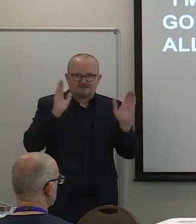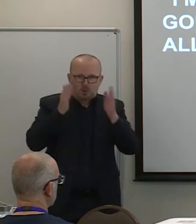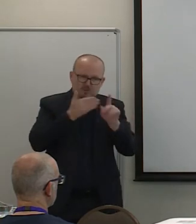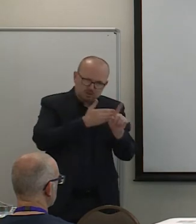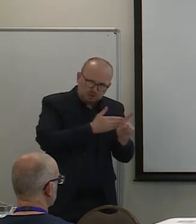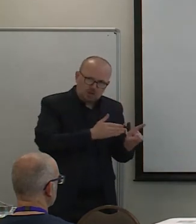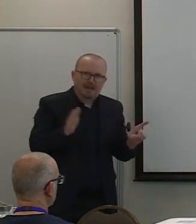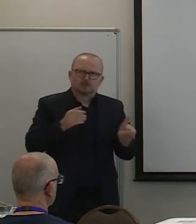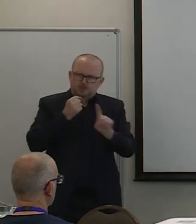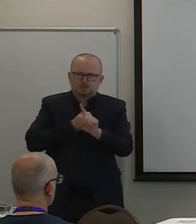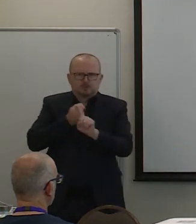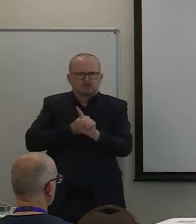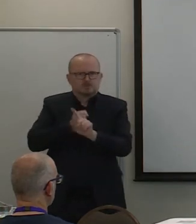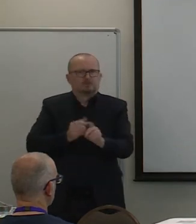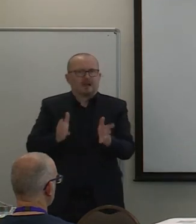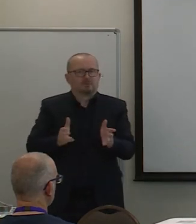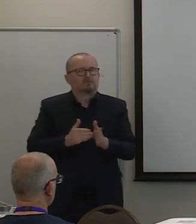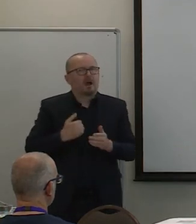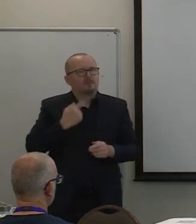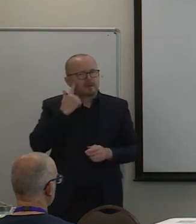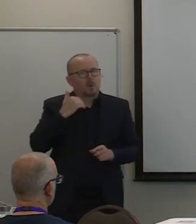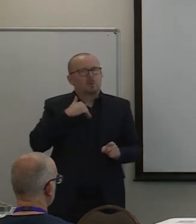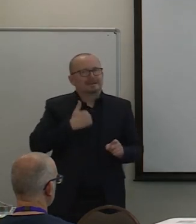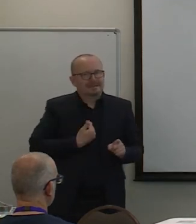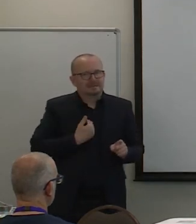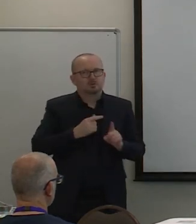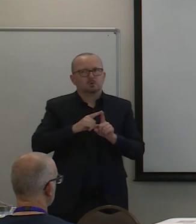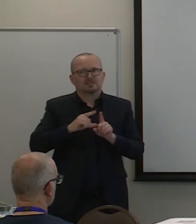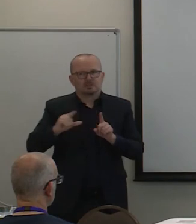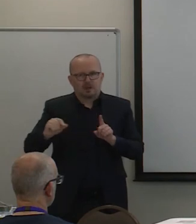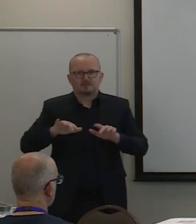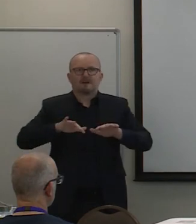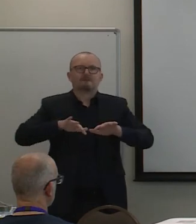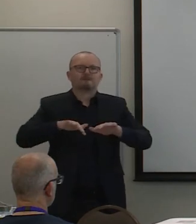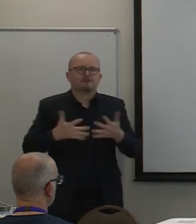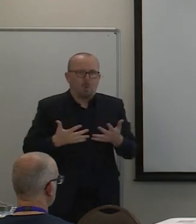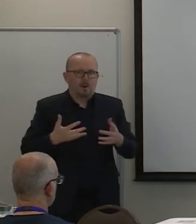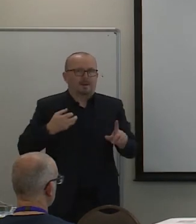change people's ideas. I think we need to start digitizing for impact.